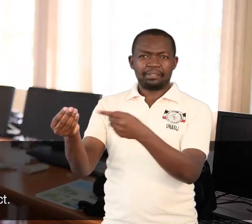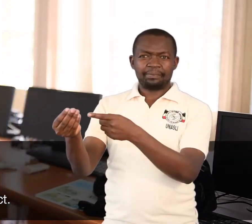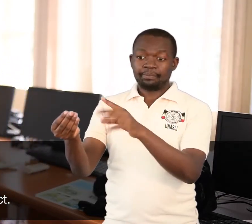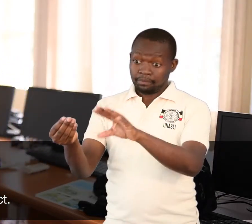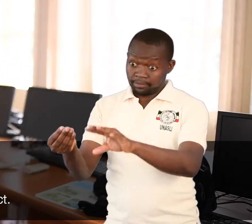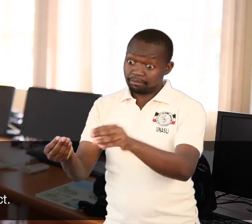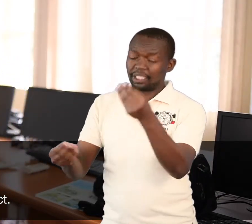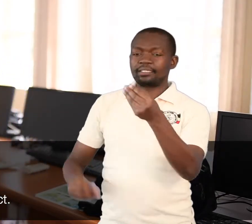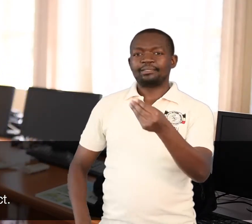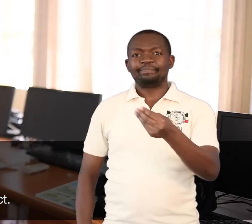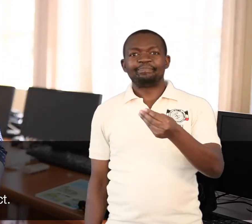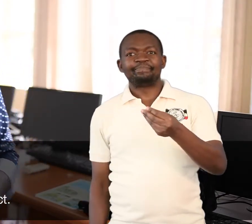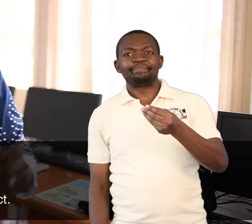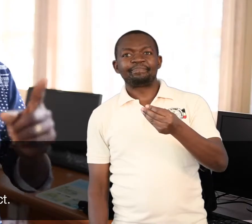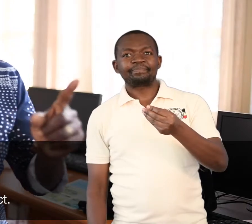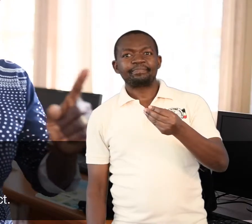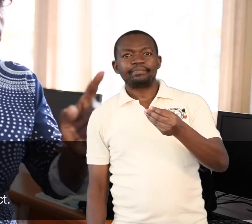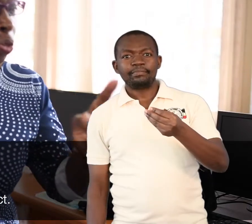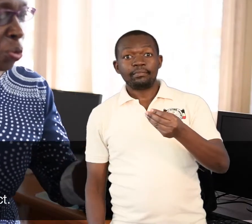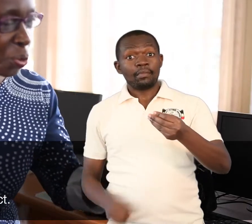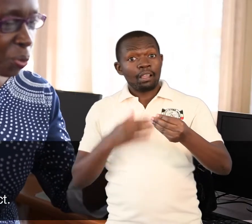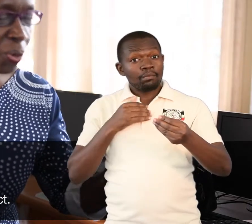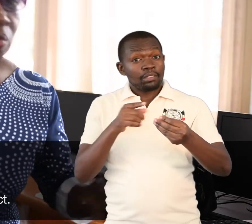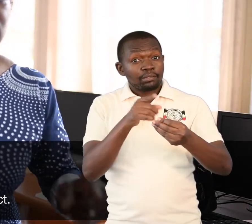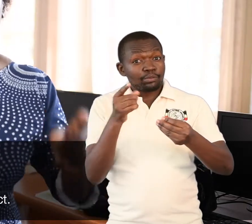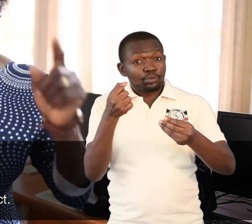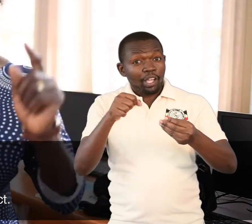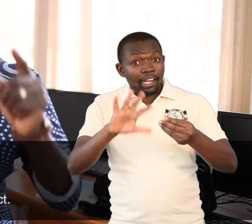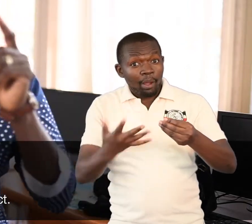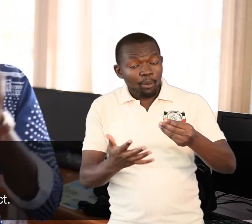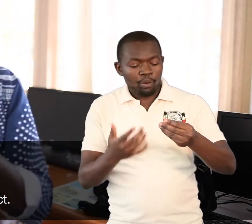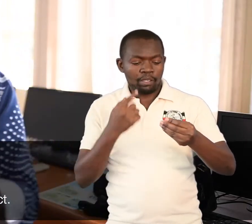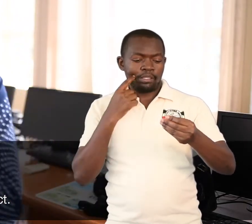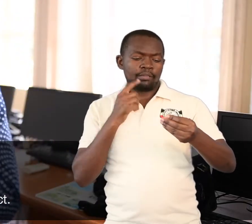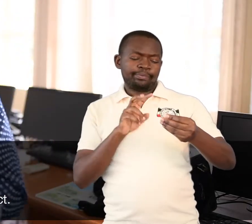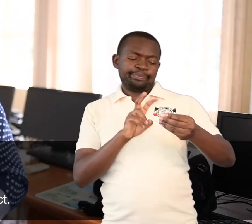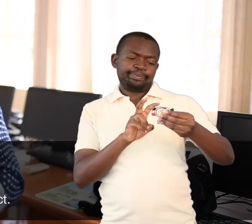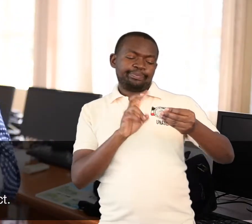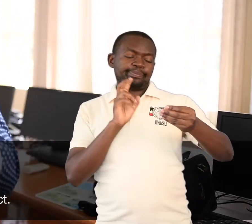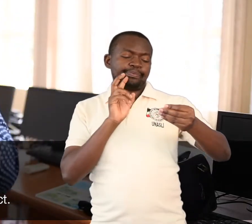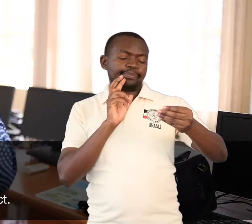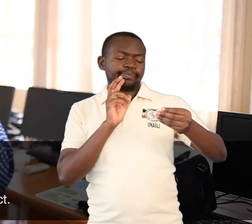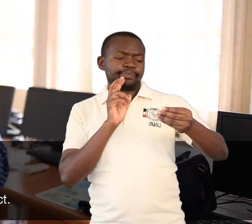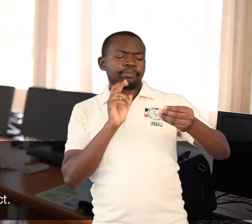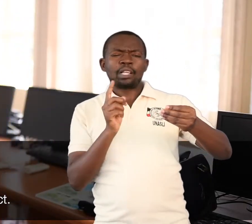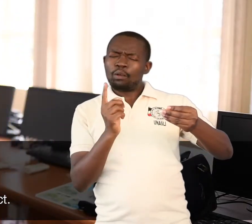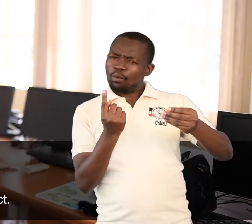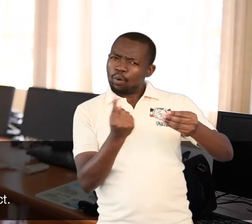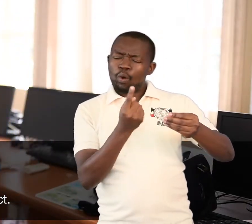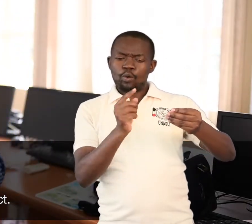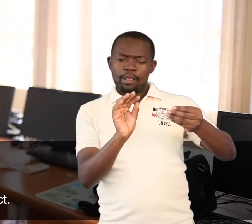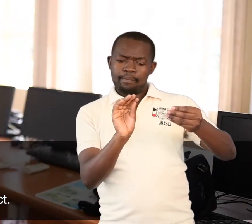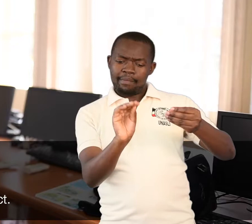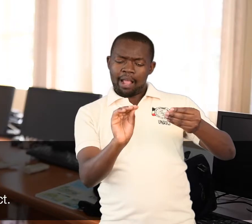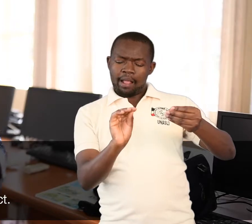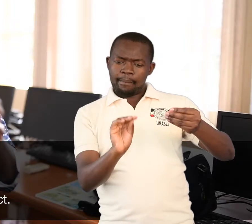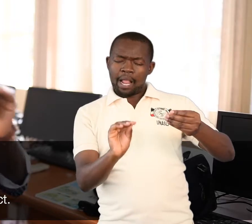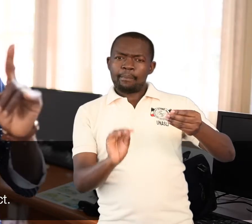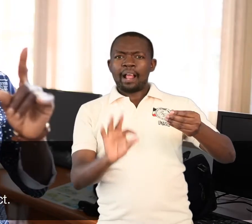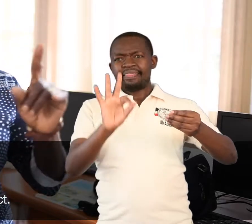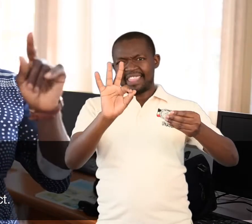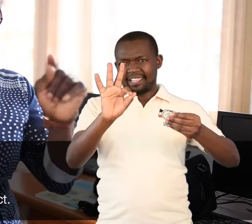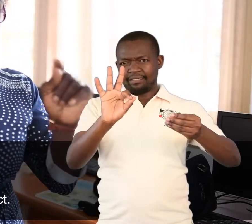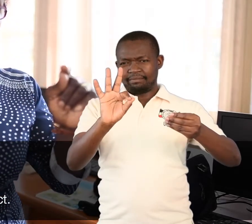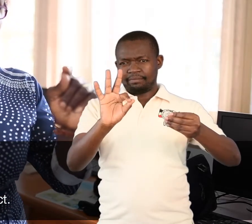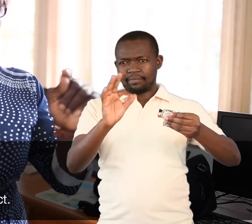Pick it, and what I want you to do is to list down just 3 things you